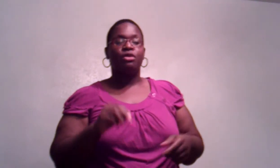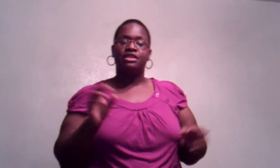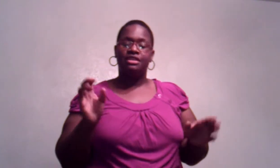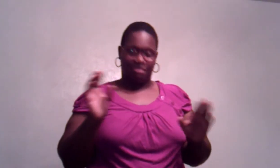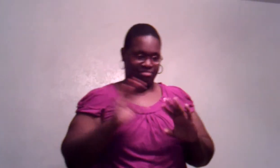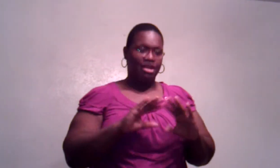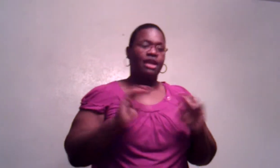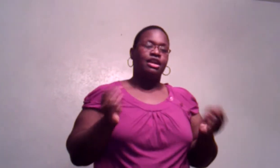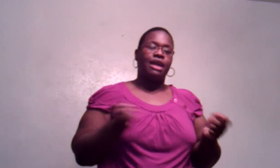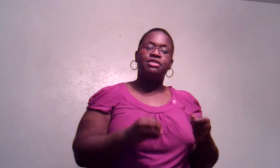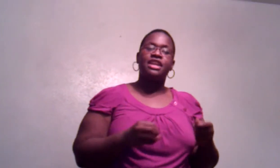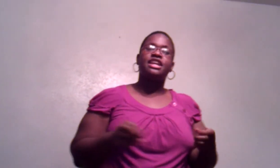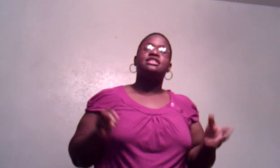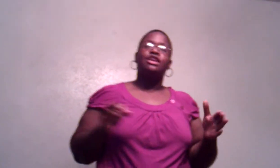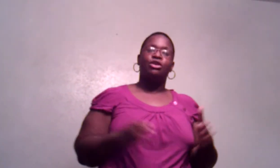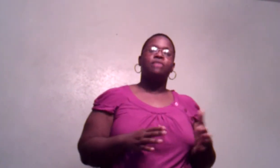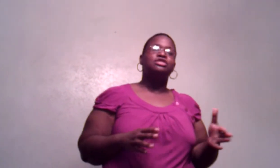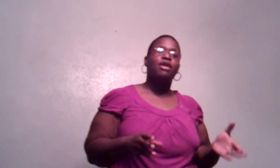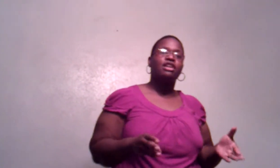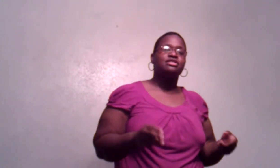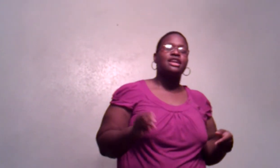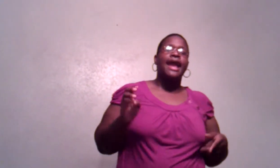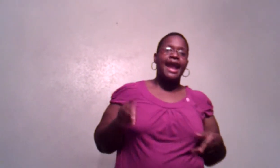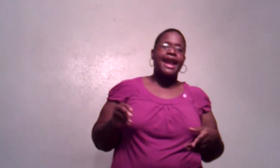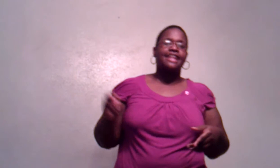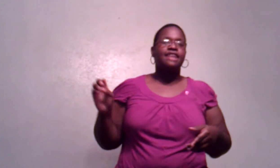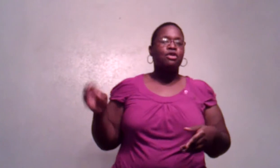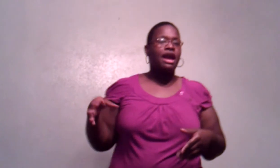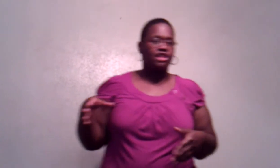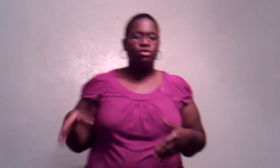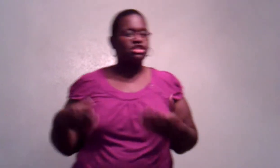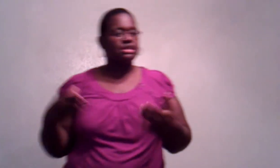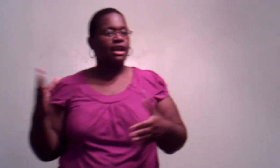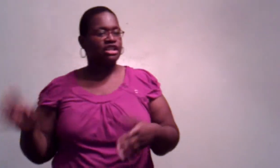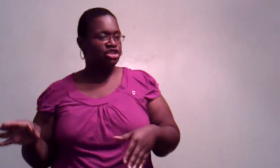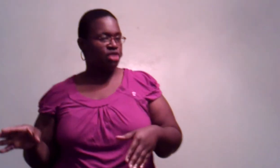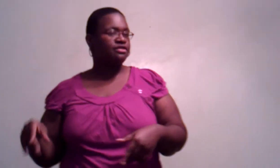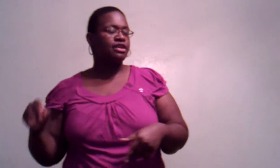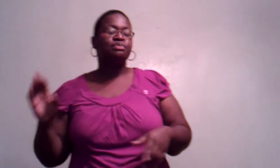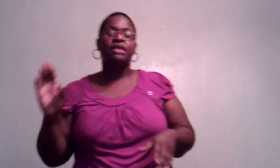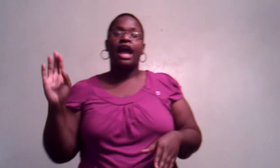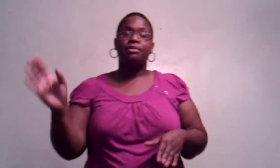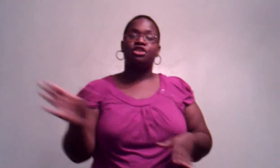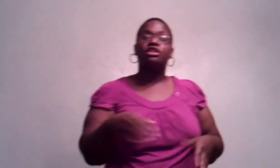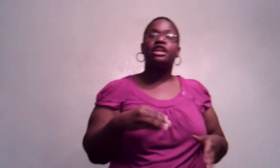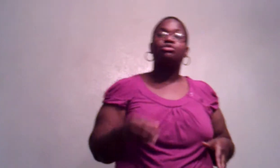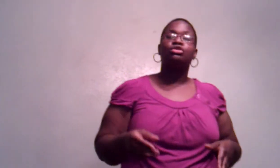everyone, grab your things, go get with your partners, and if you have any questions about energy transfer, I'll be circulating the room